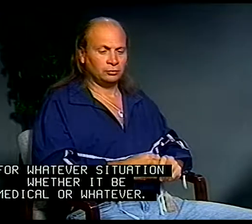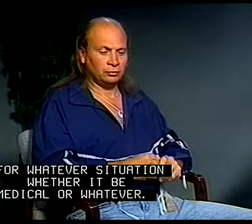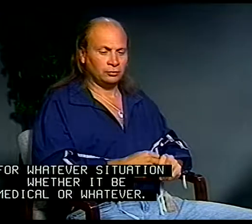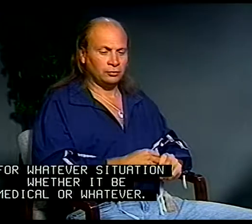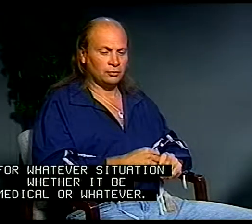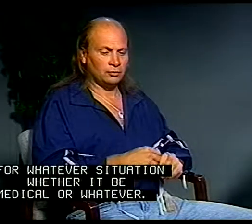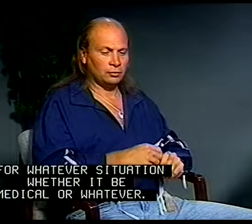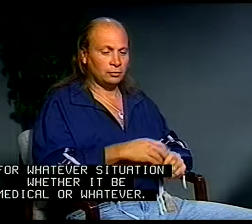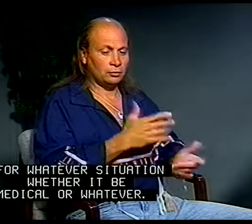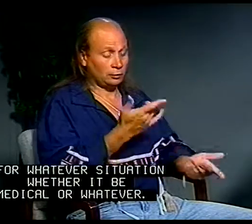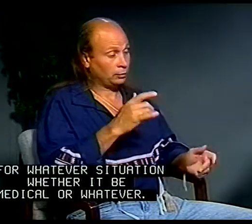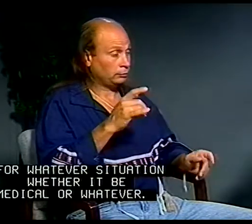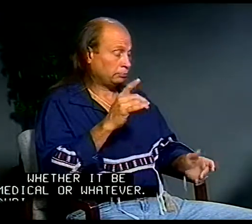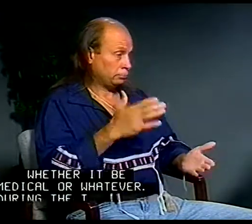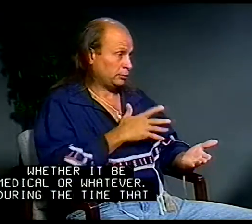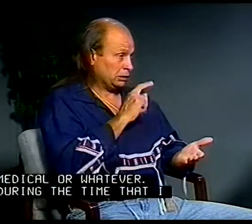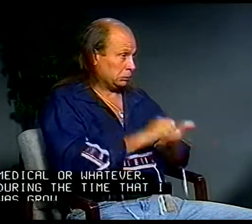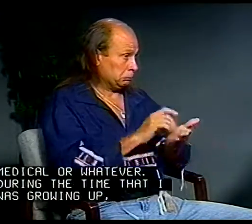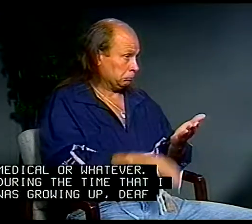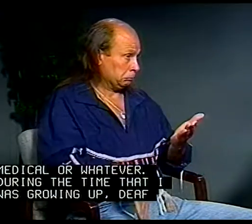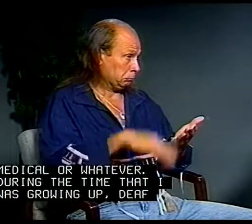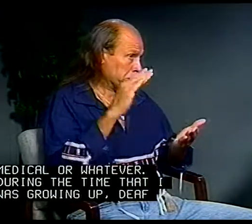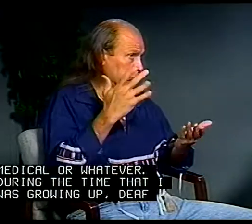whatever situation, whether it be medical or whatever.